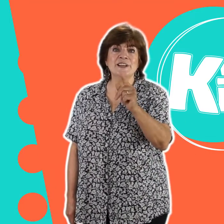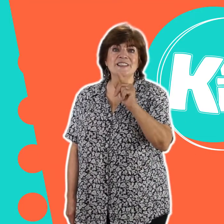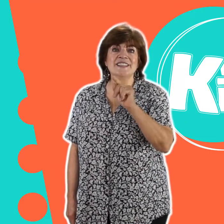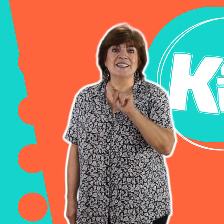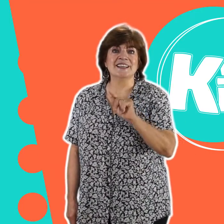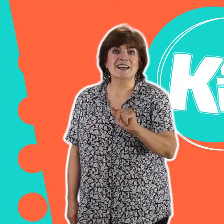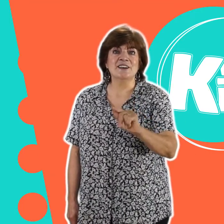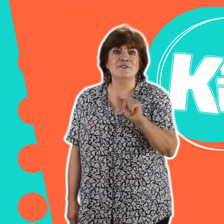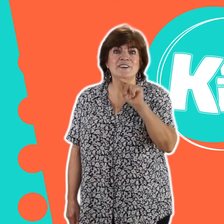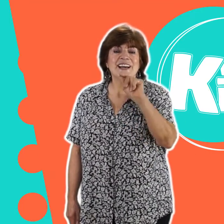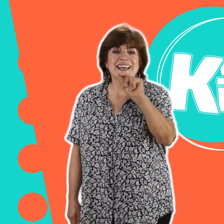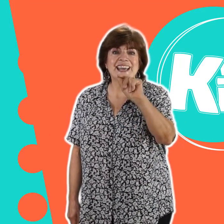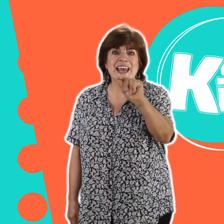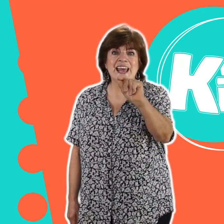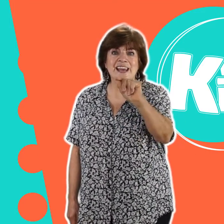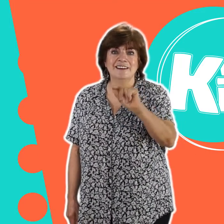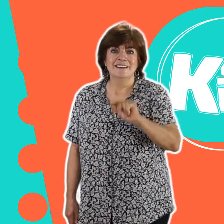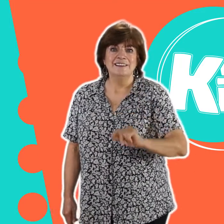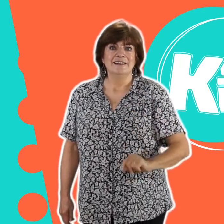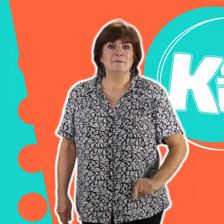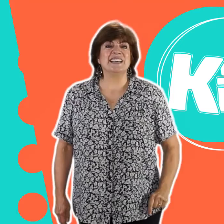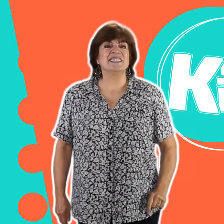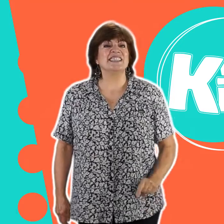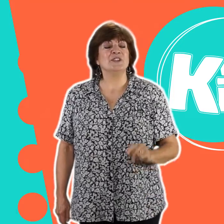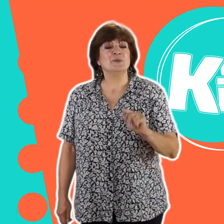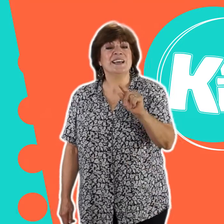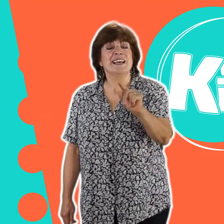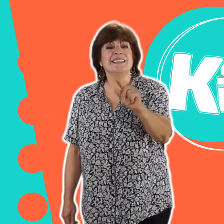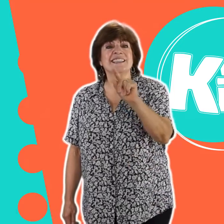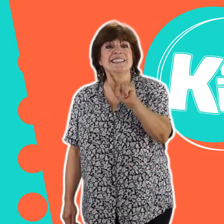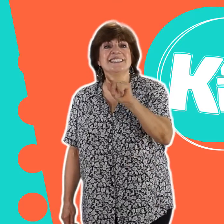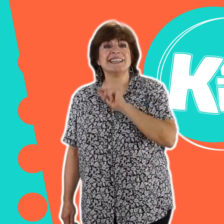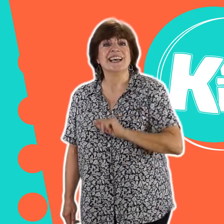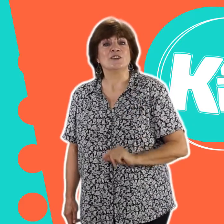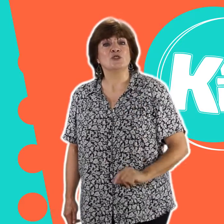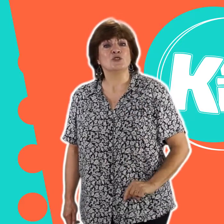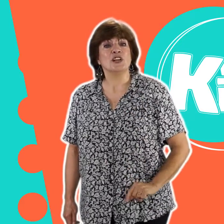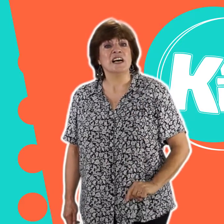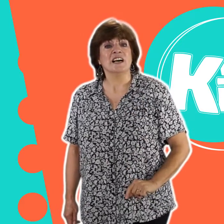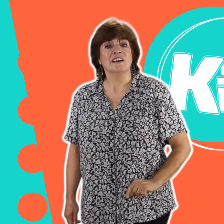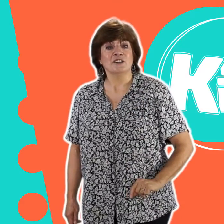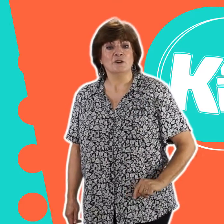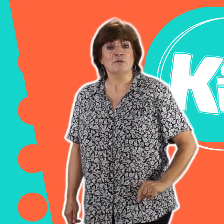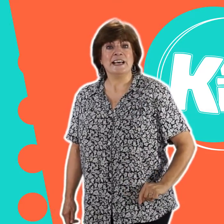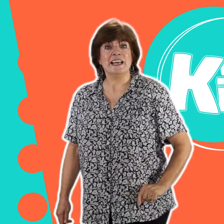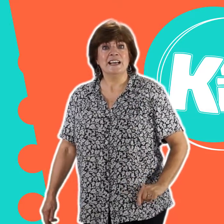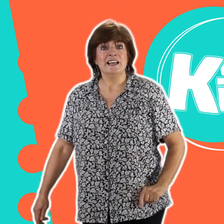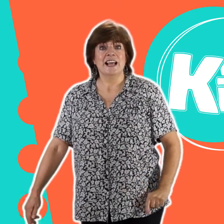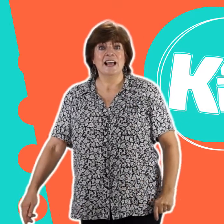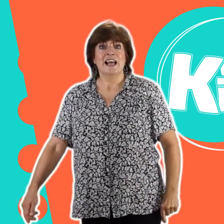to love K because you get to stick out your tongue. You ready?